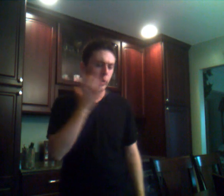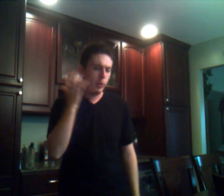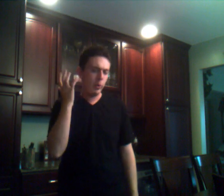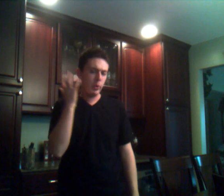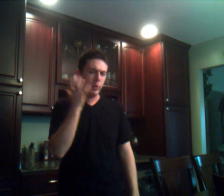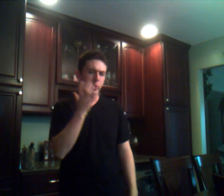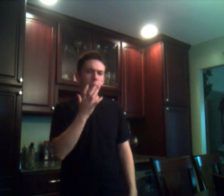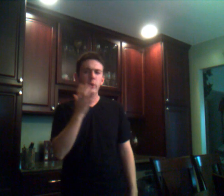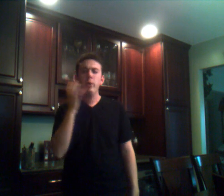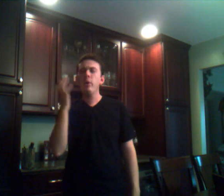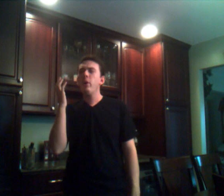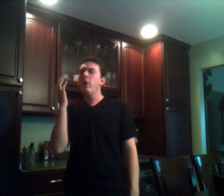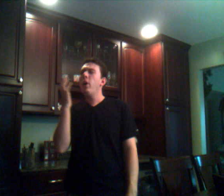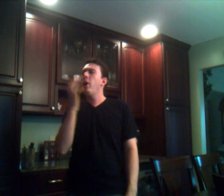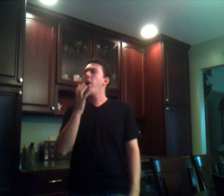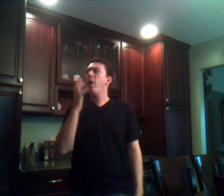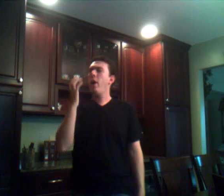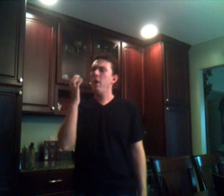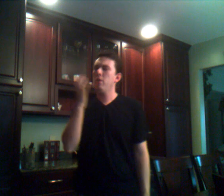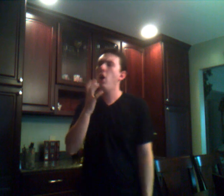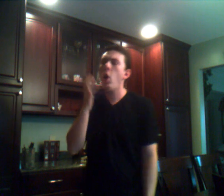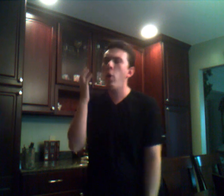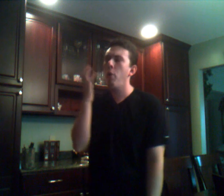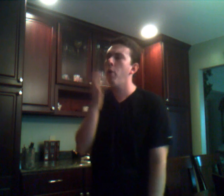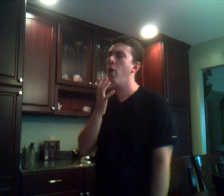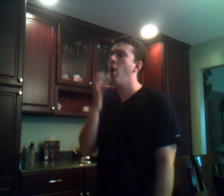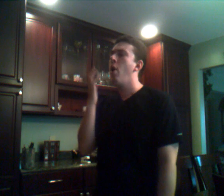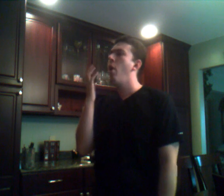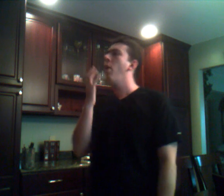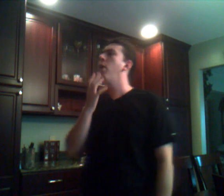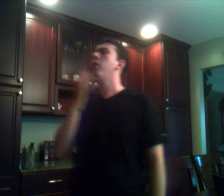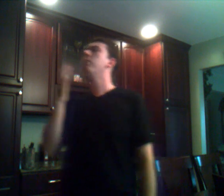know what to do.